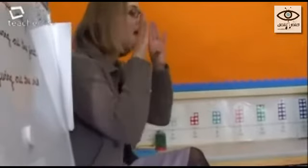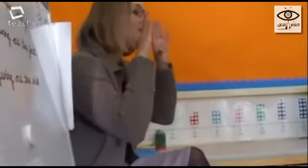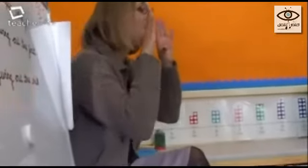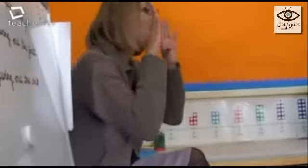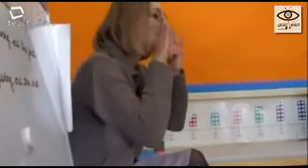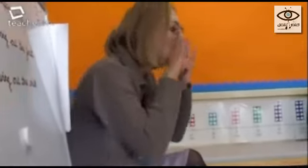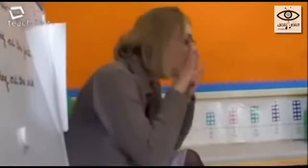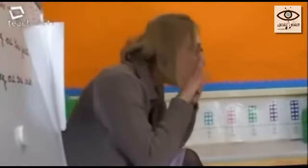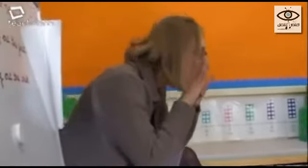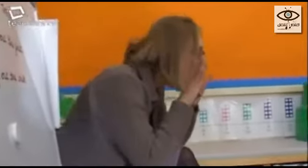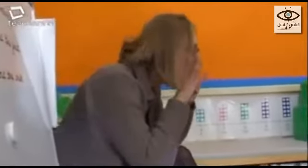said boo.